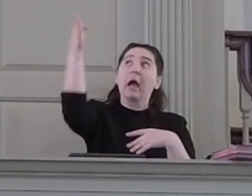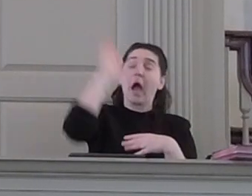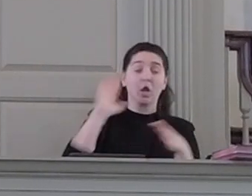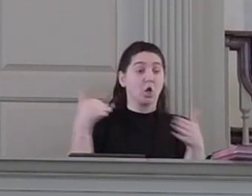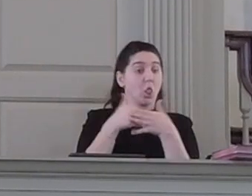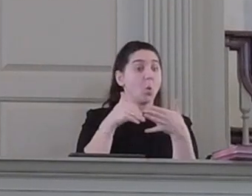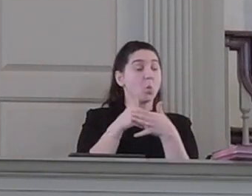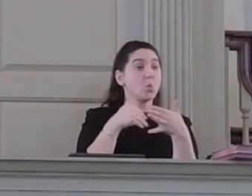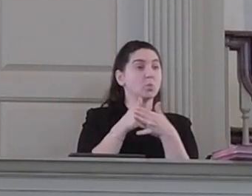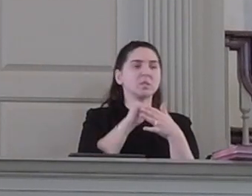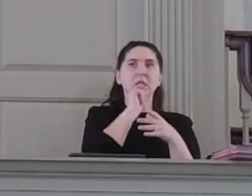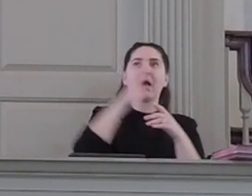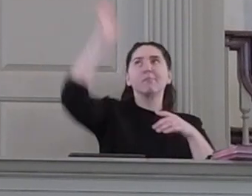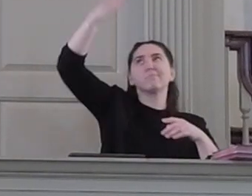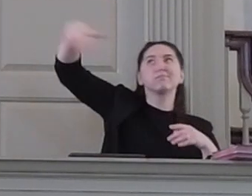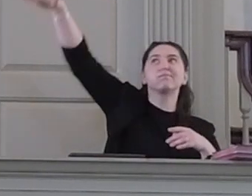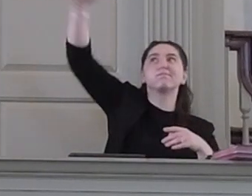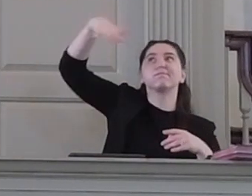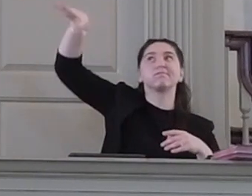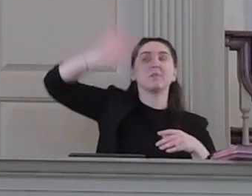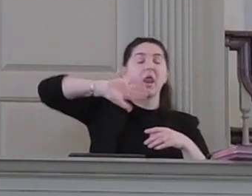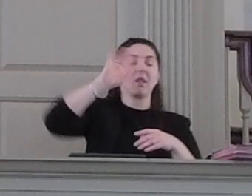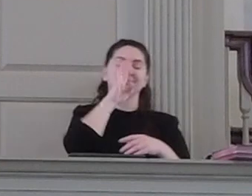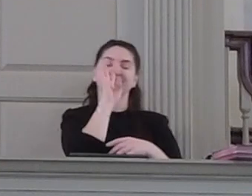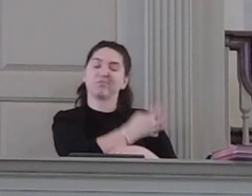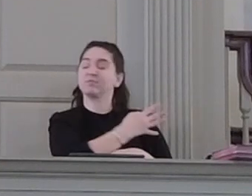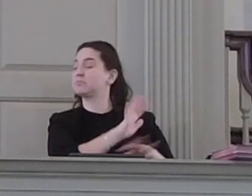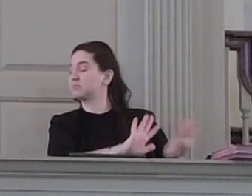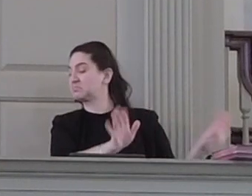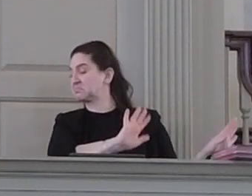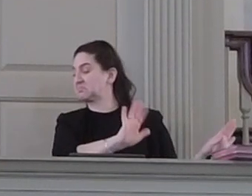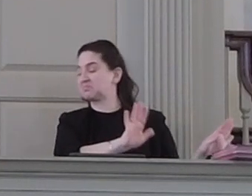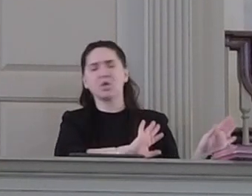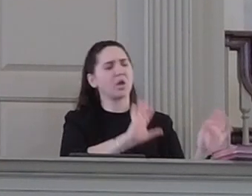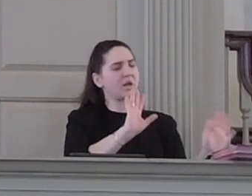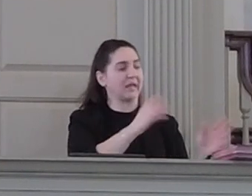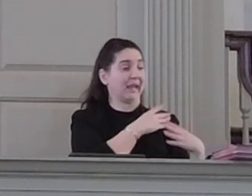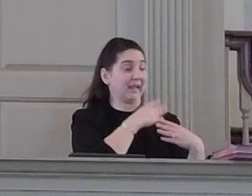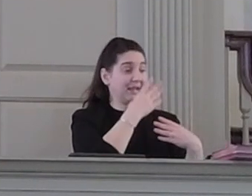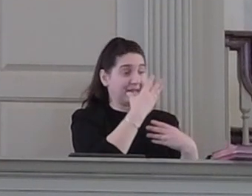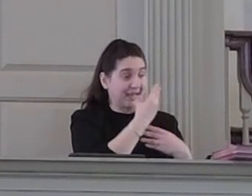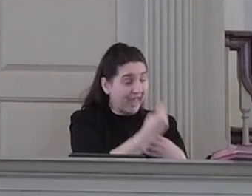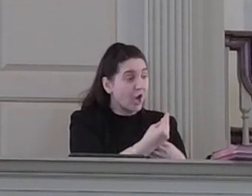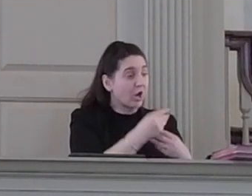place where he couldn't possibly notice, never mind care about us.